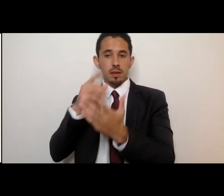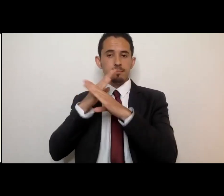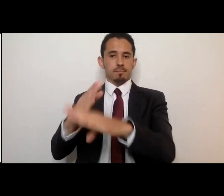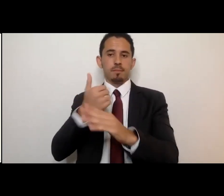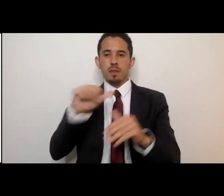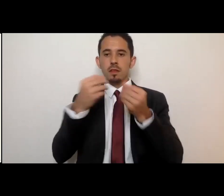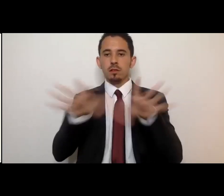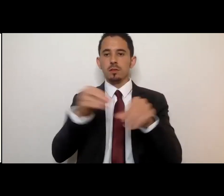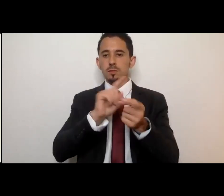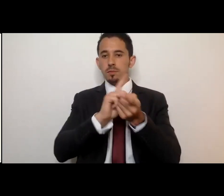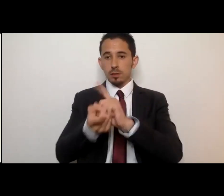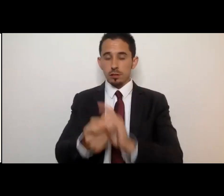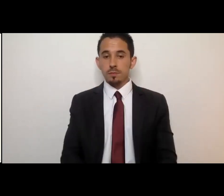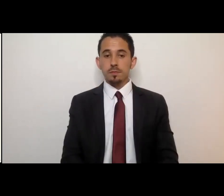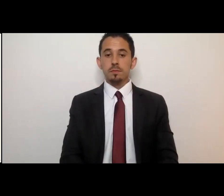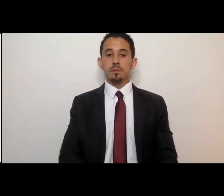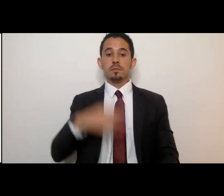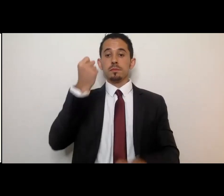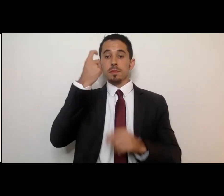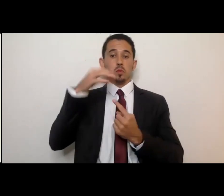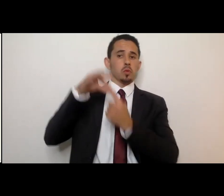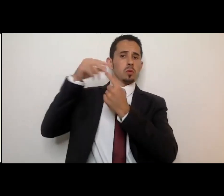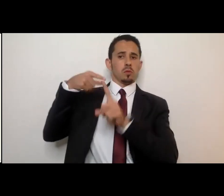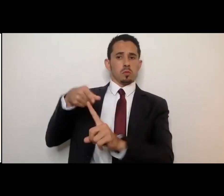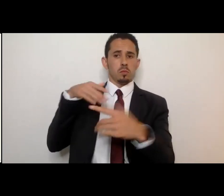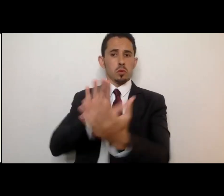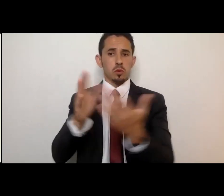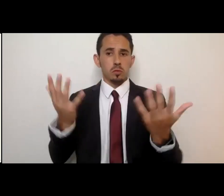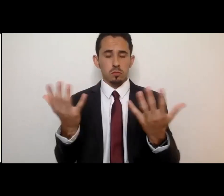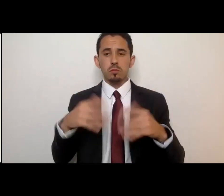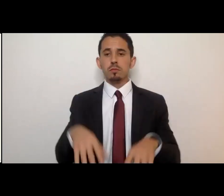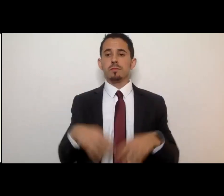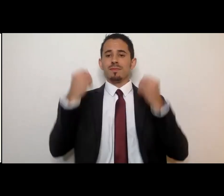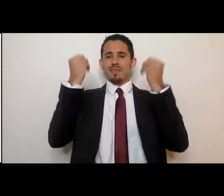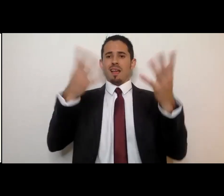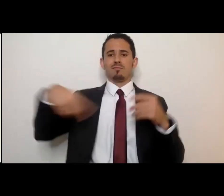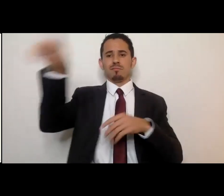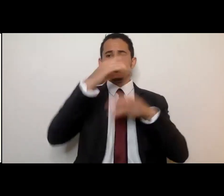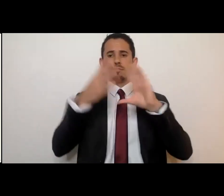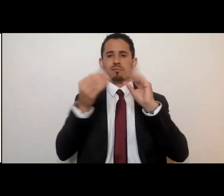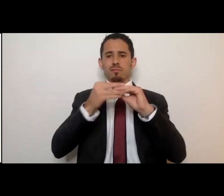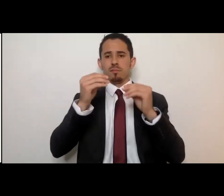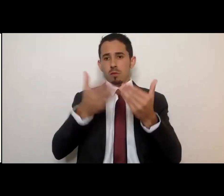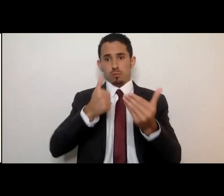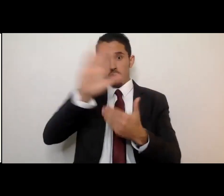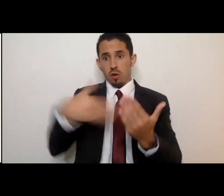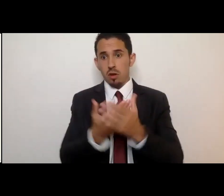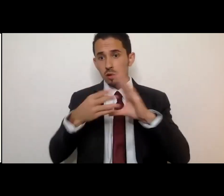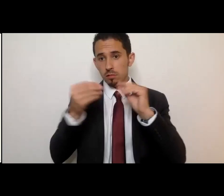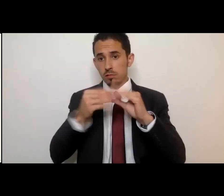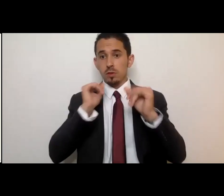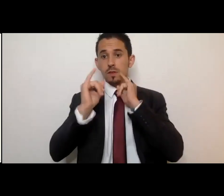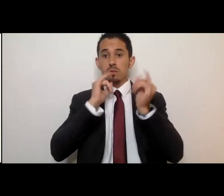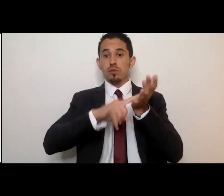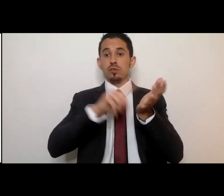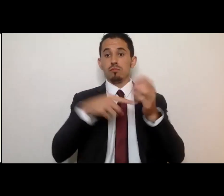needed to translate that into English, so we used the Brislin's method to make sure there was nothing lost in translation. What was important about this approach is that